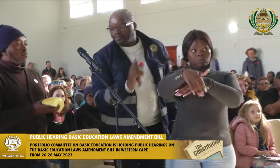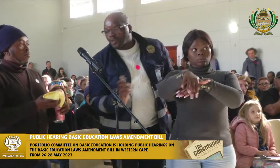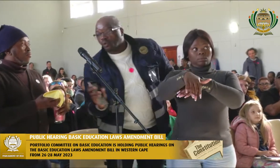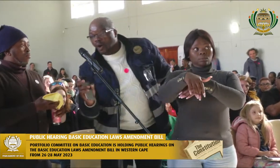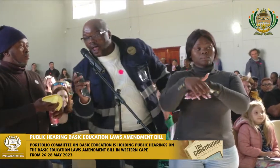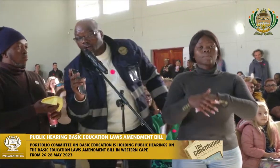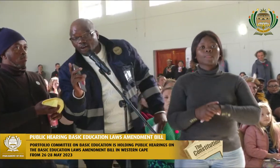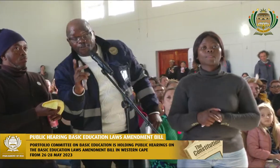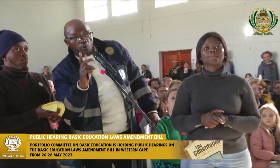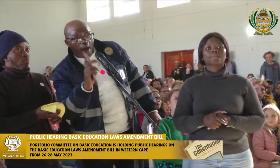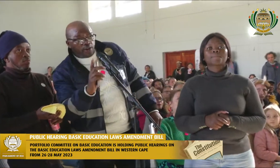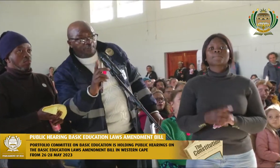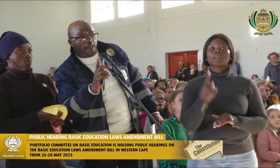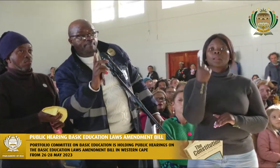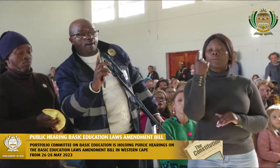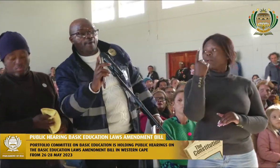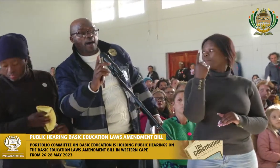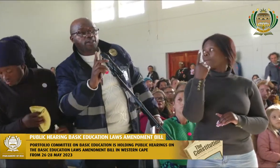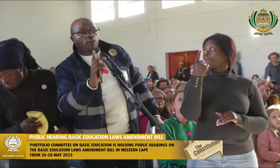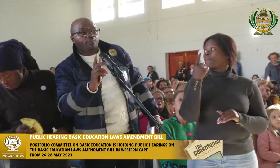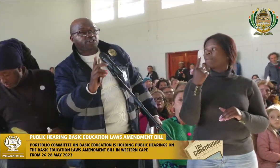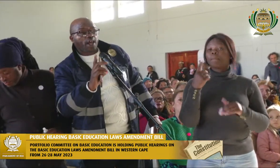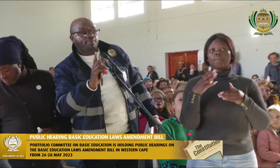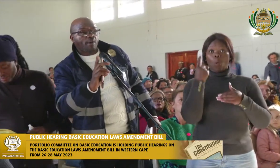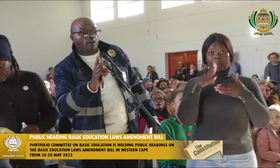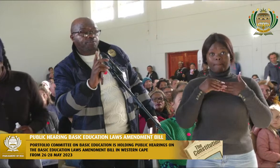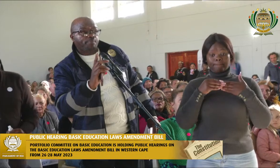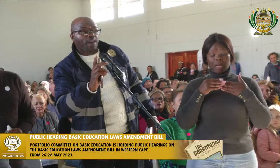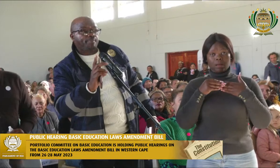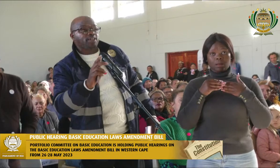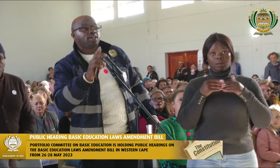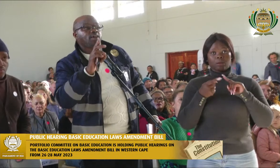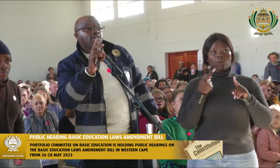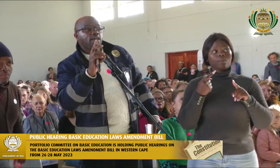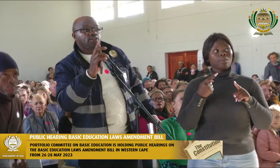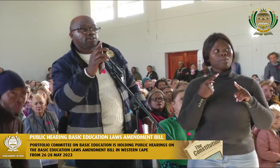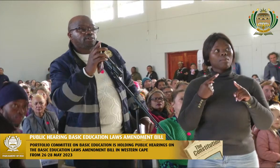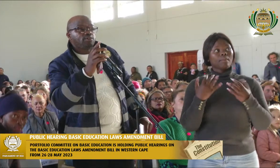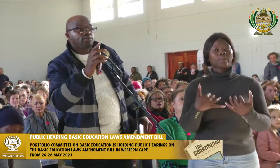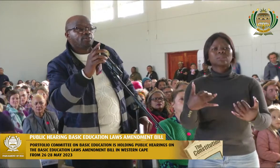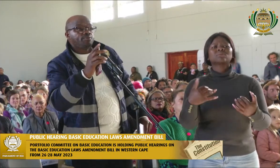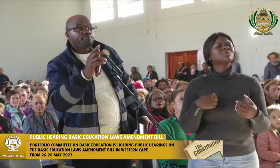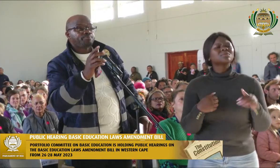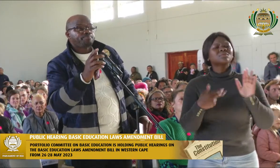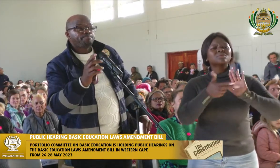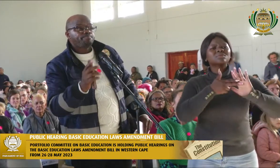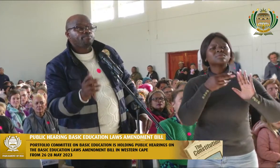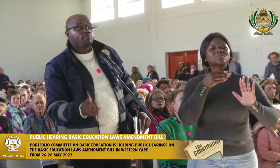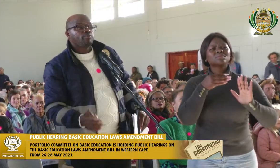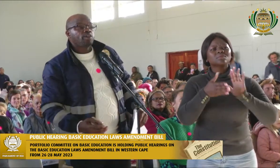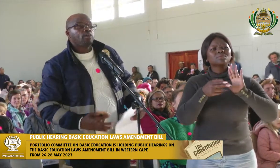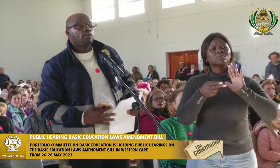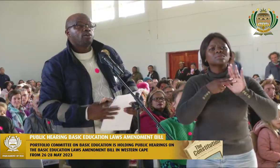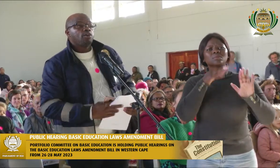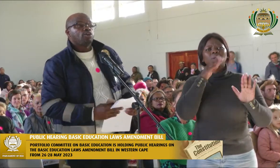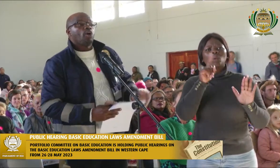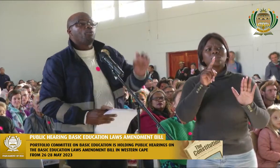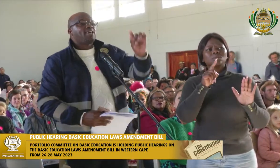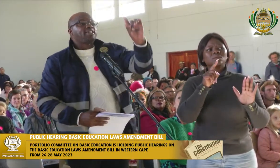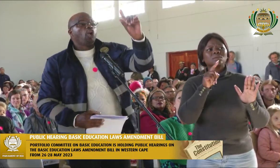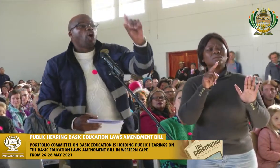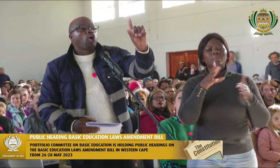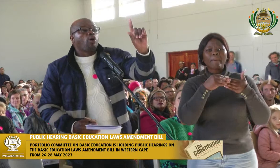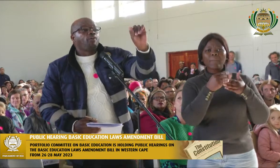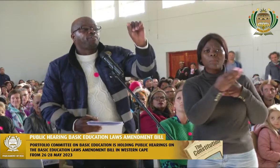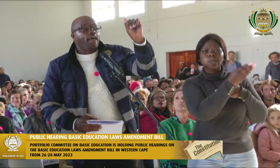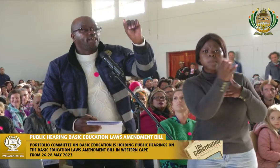you. One of the member, the official member of the parliament. What is emblem? Have you seen him wearing ANC things? No,